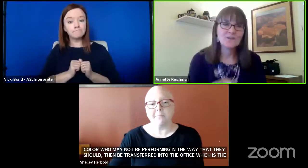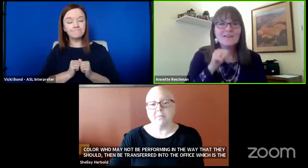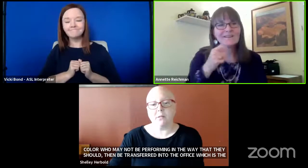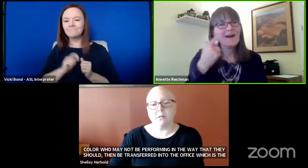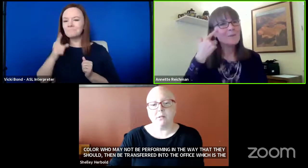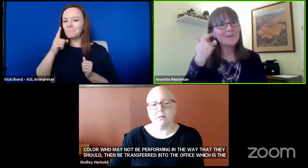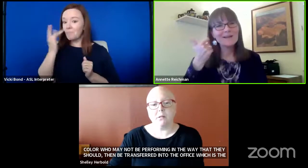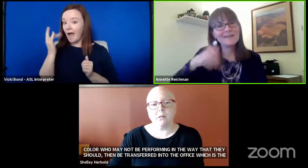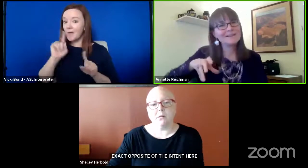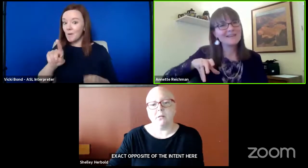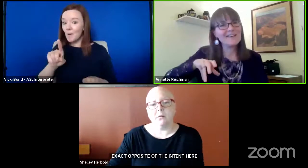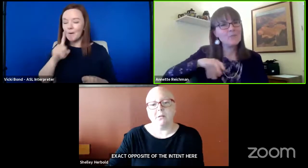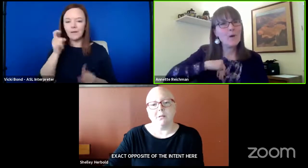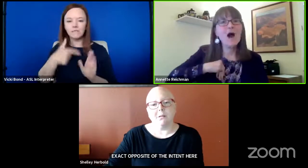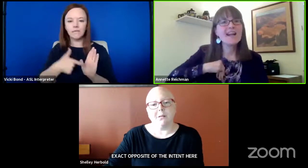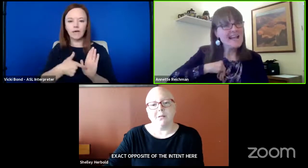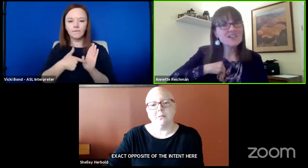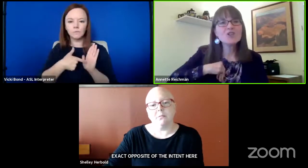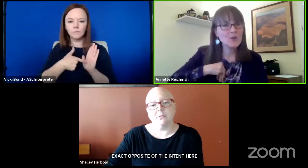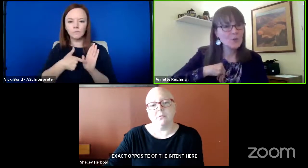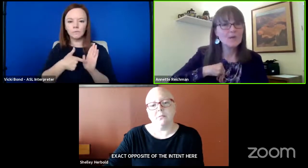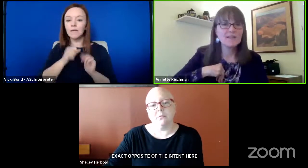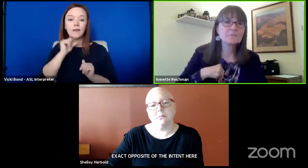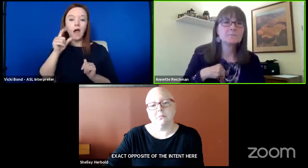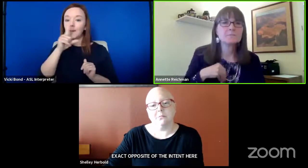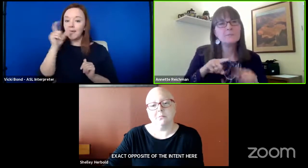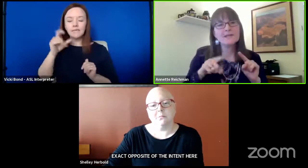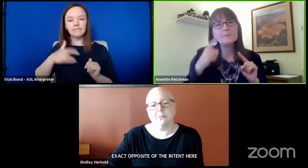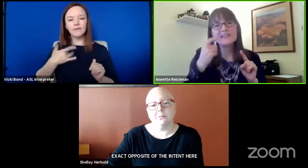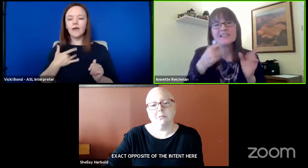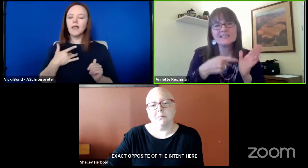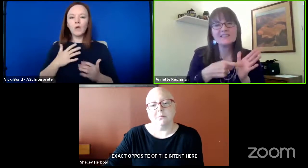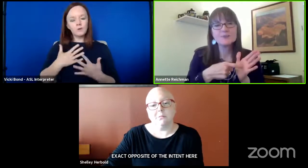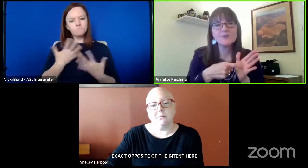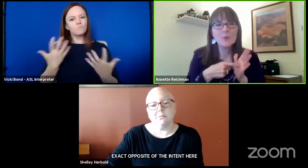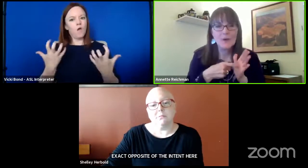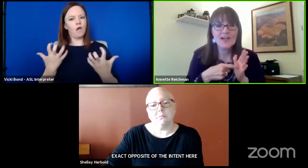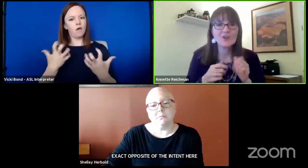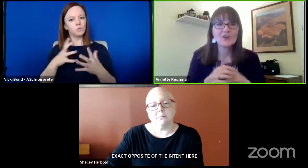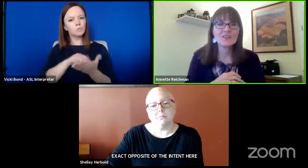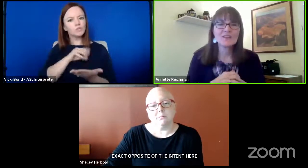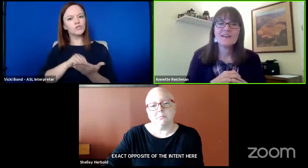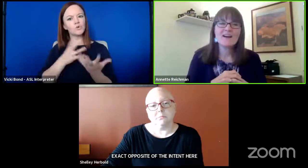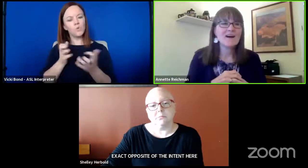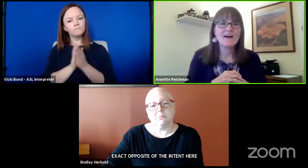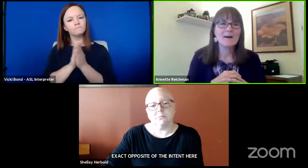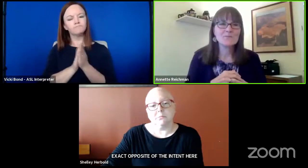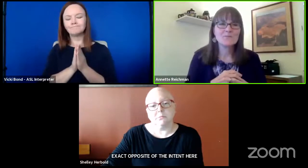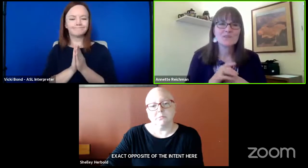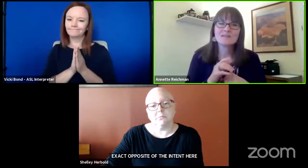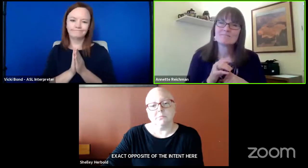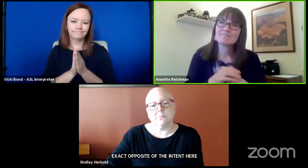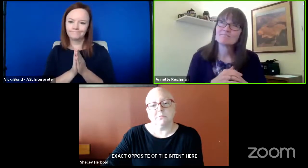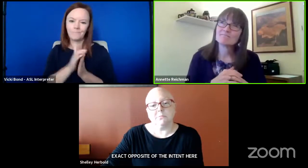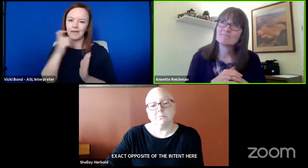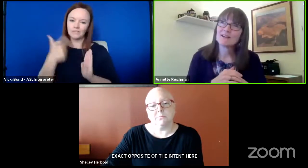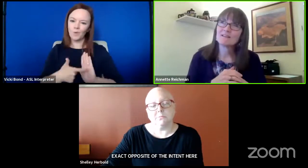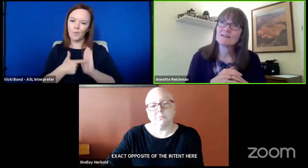to, not because they bought into it, but because it's required.